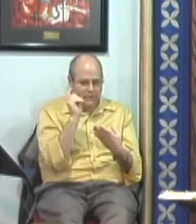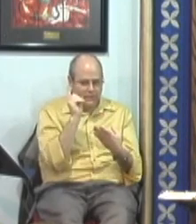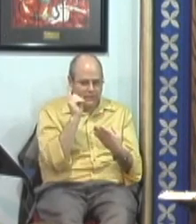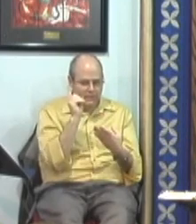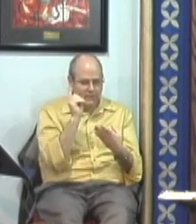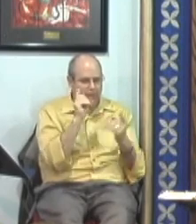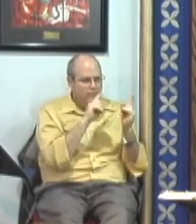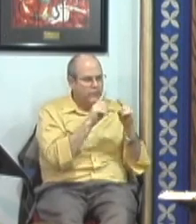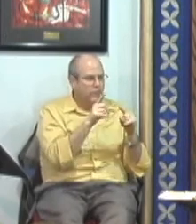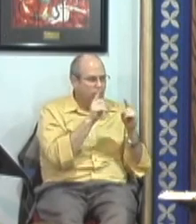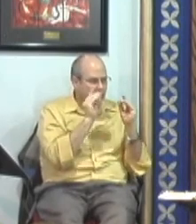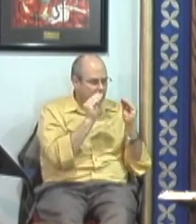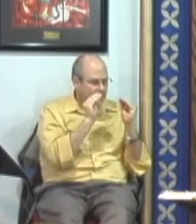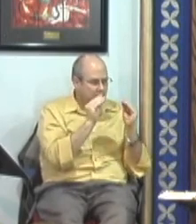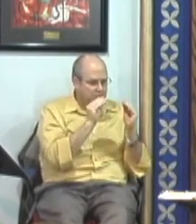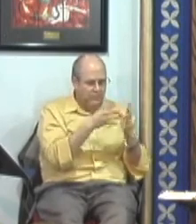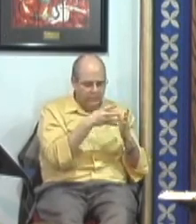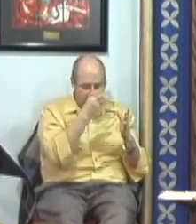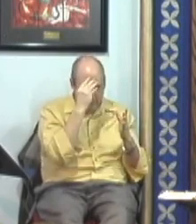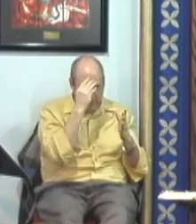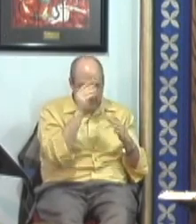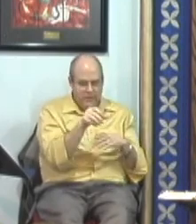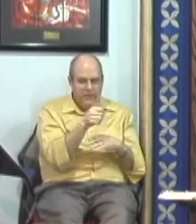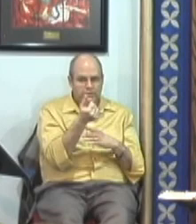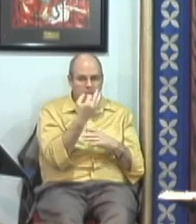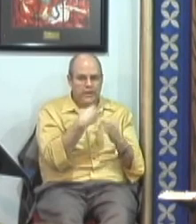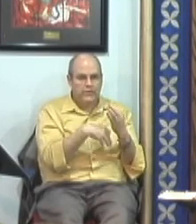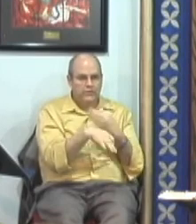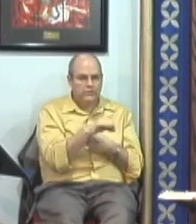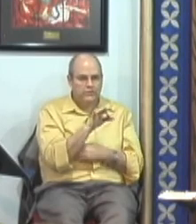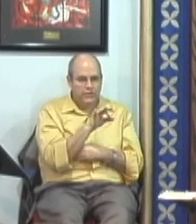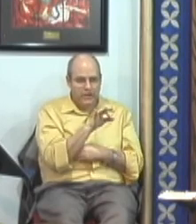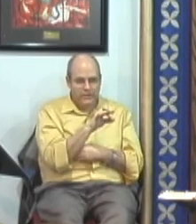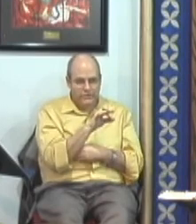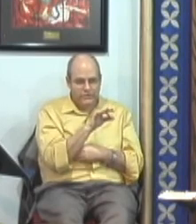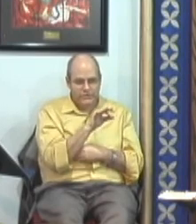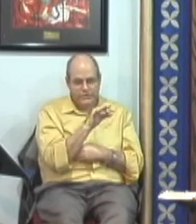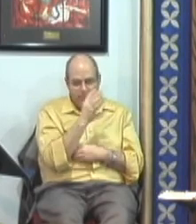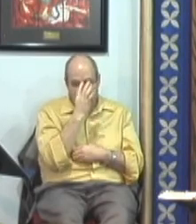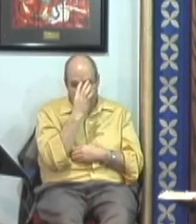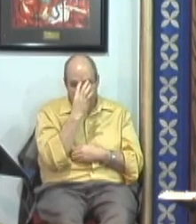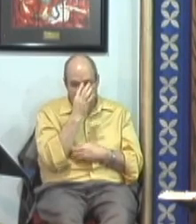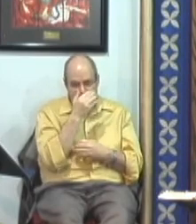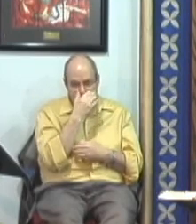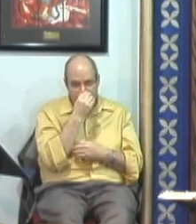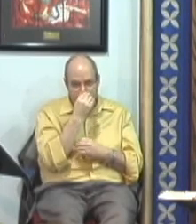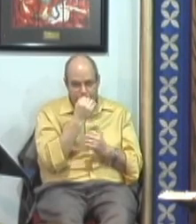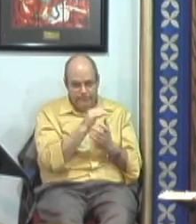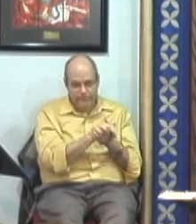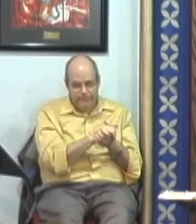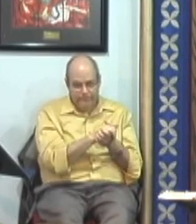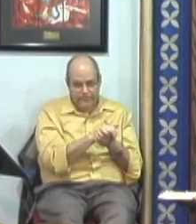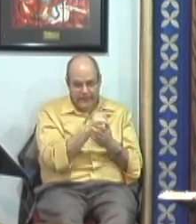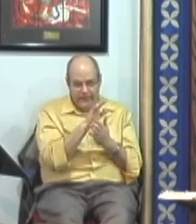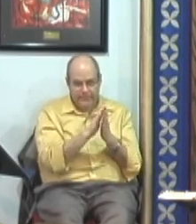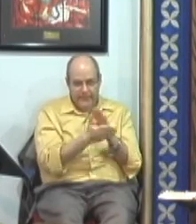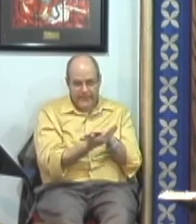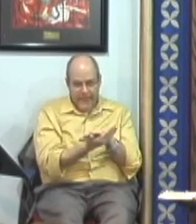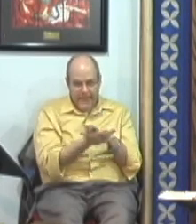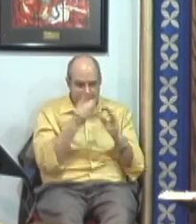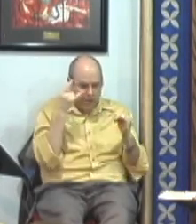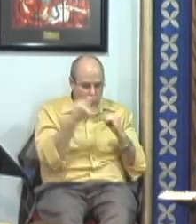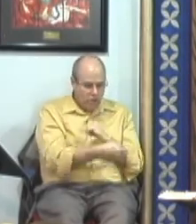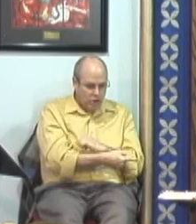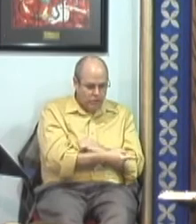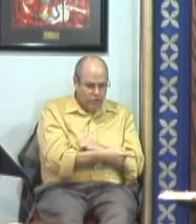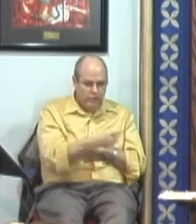if you were here for that teaching, we learned that there was another exchange. Anybody remember what the exchange was from last week? He became a curse for